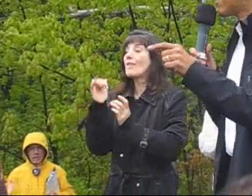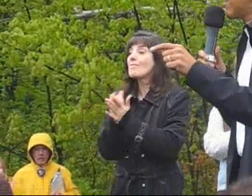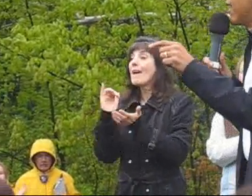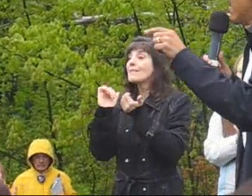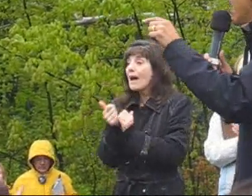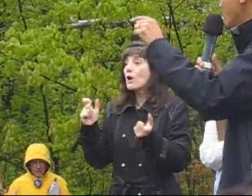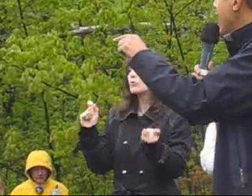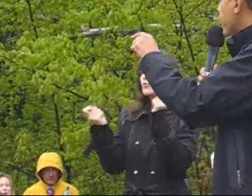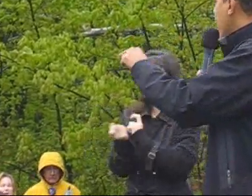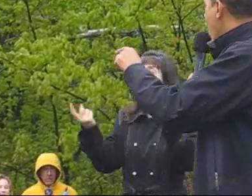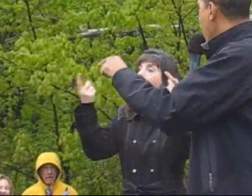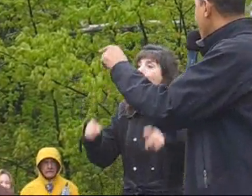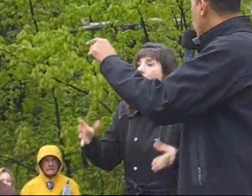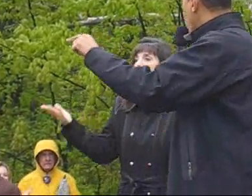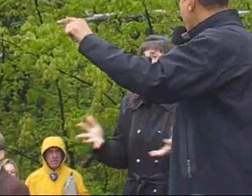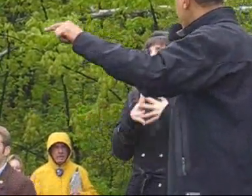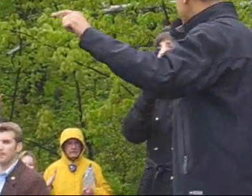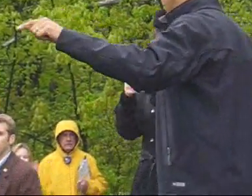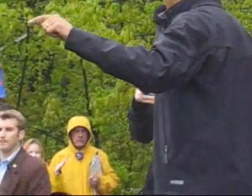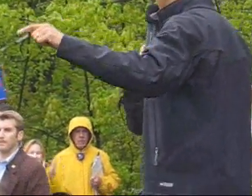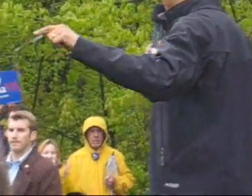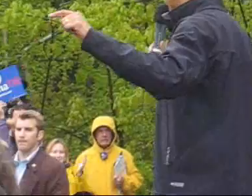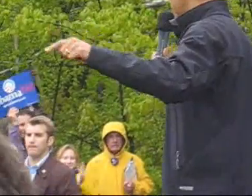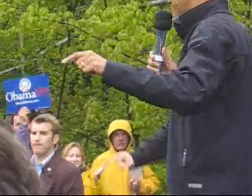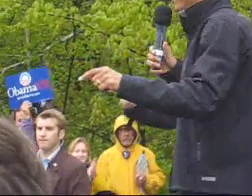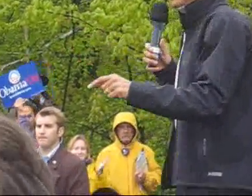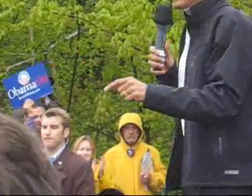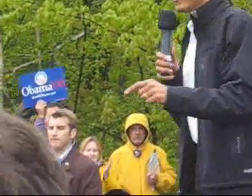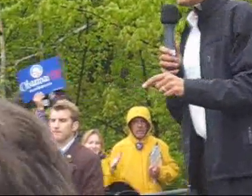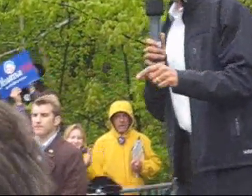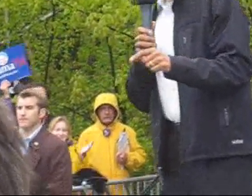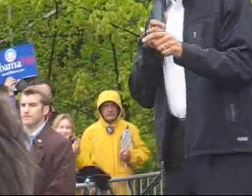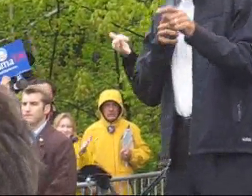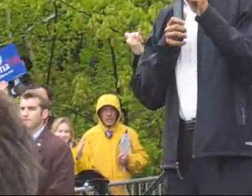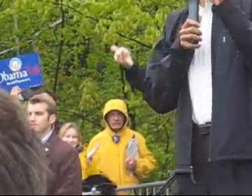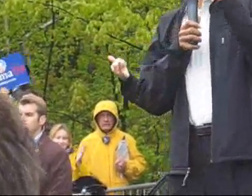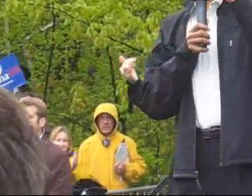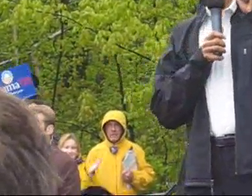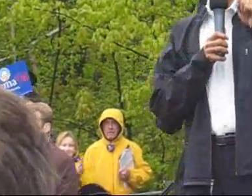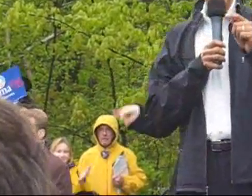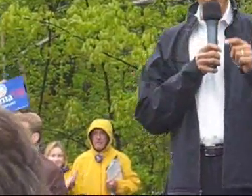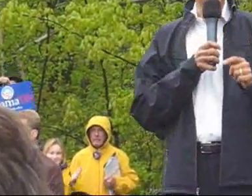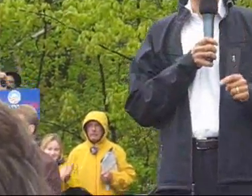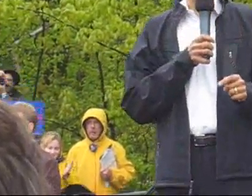in America, and that's what all of you represent here today. You represent change.